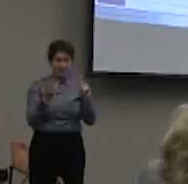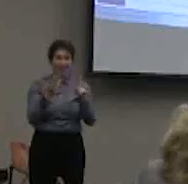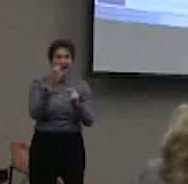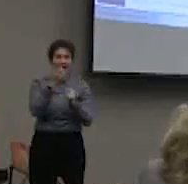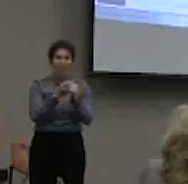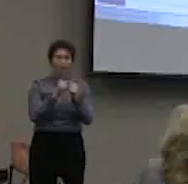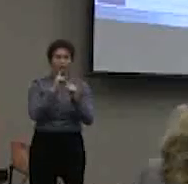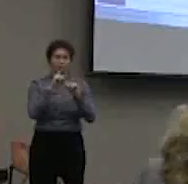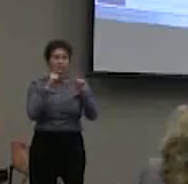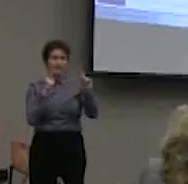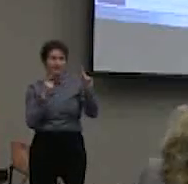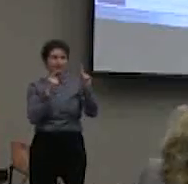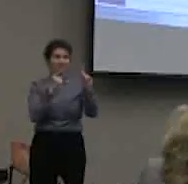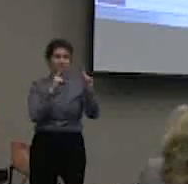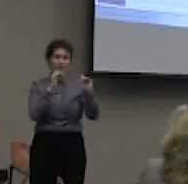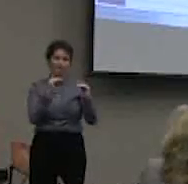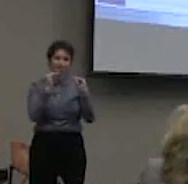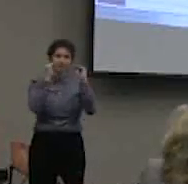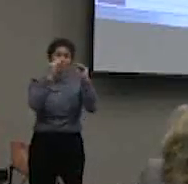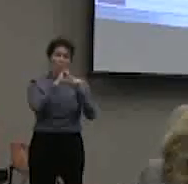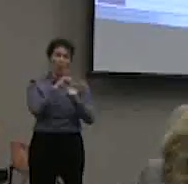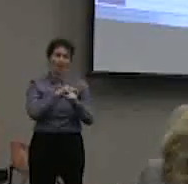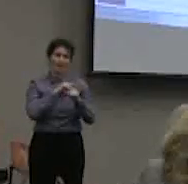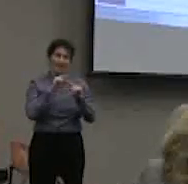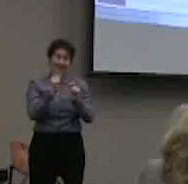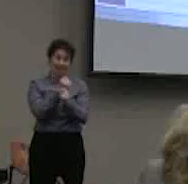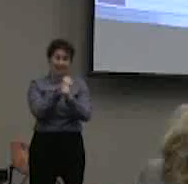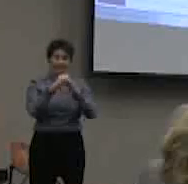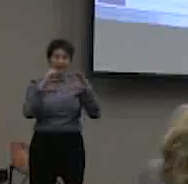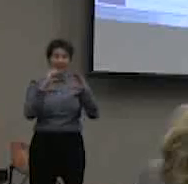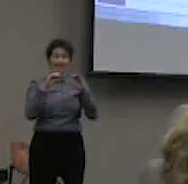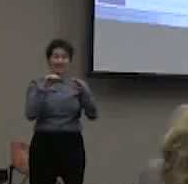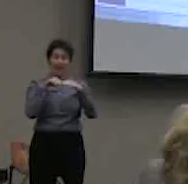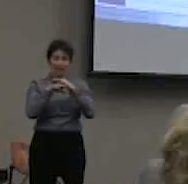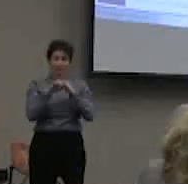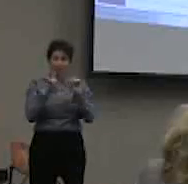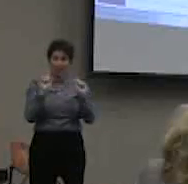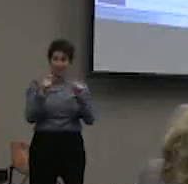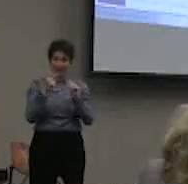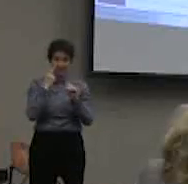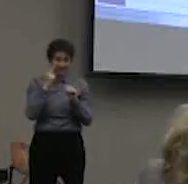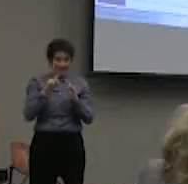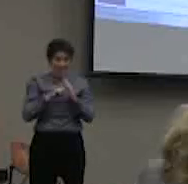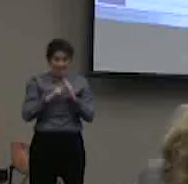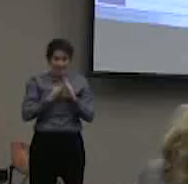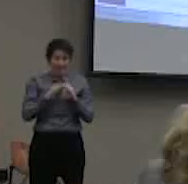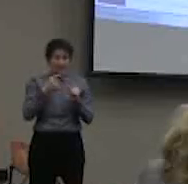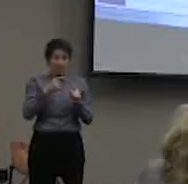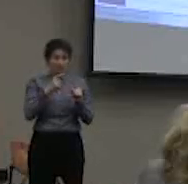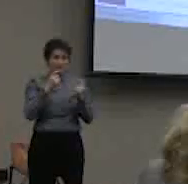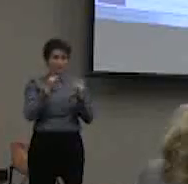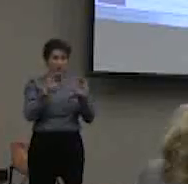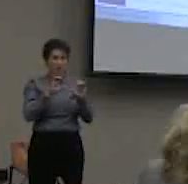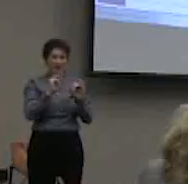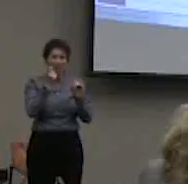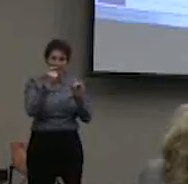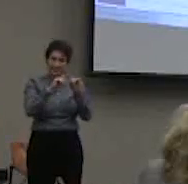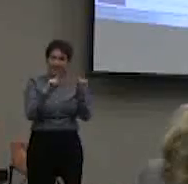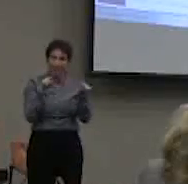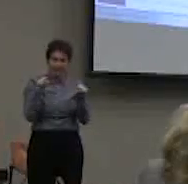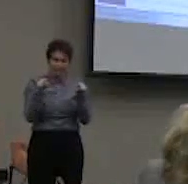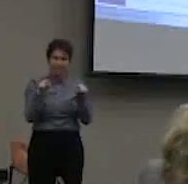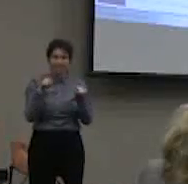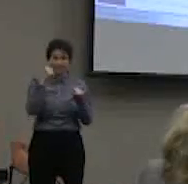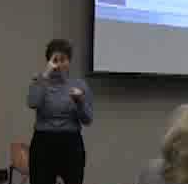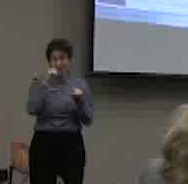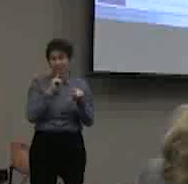driving toward higher quality and expanded access, but you can see out of the gate they are going about that differently, which we think is a